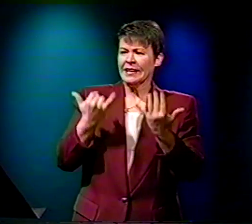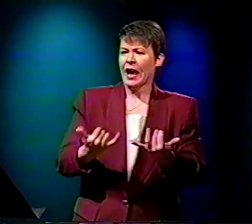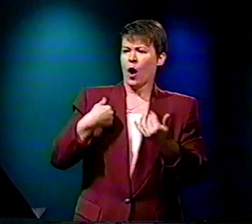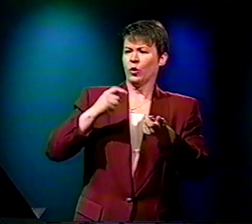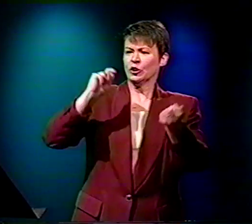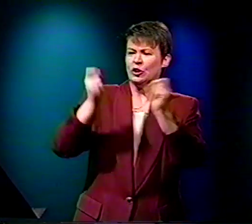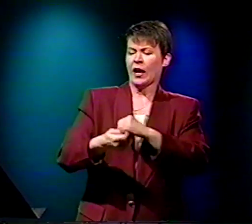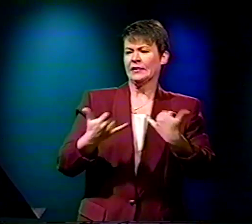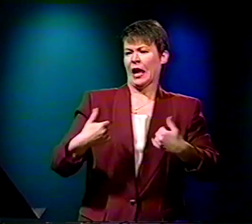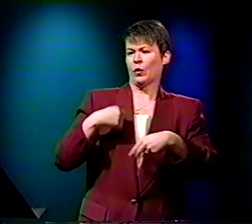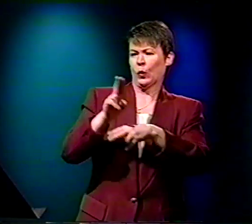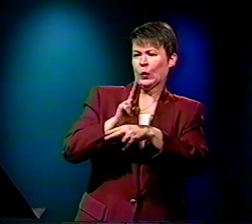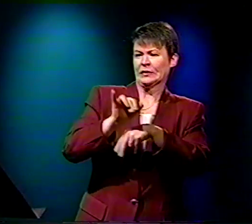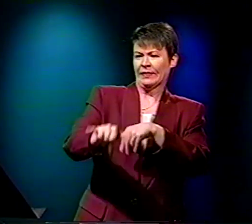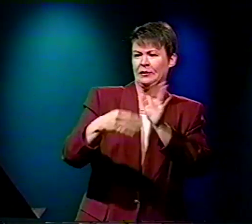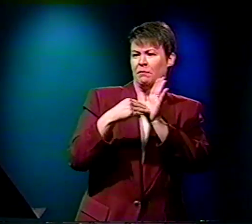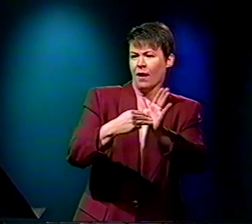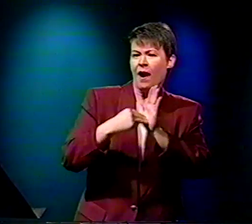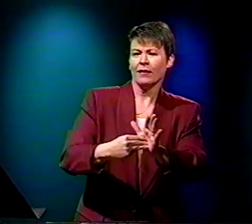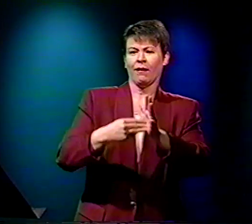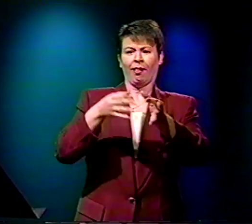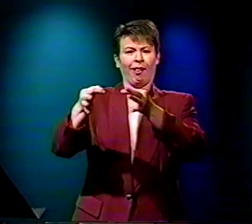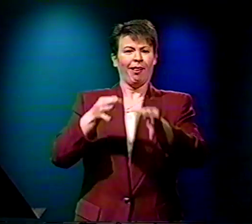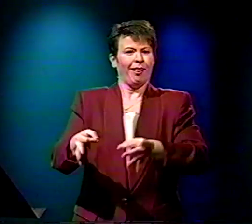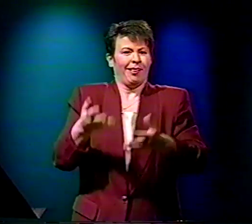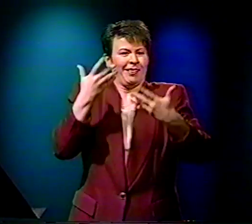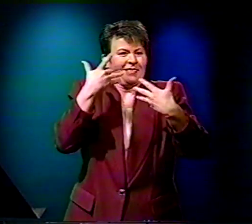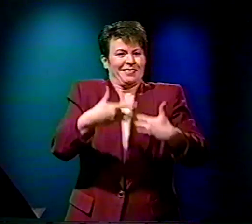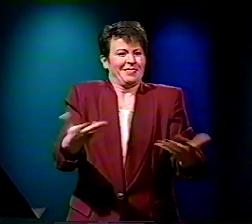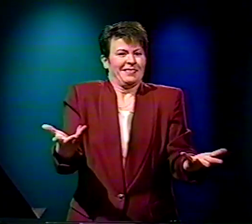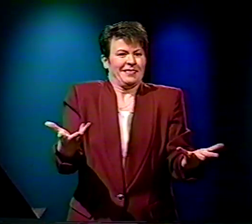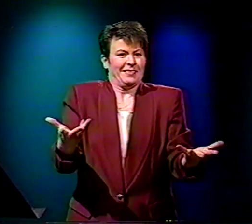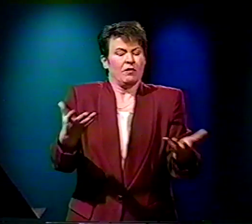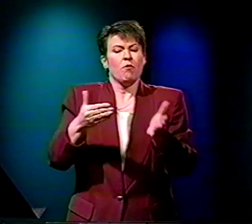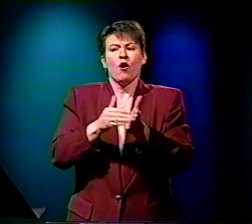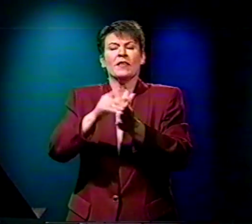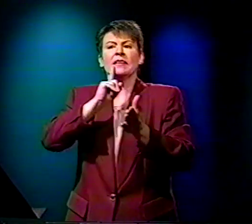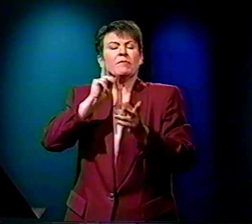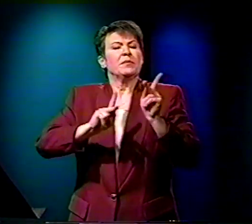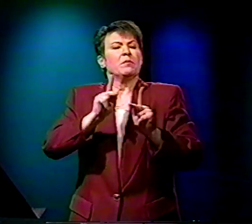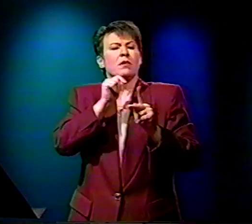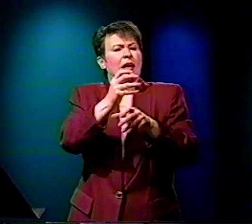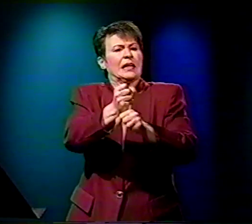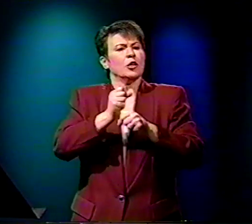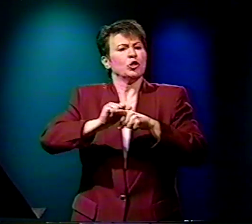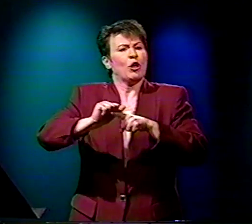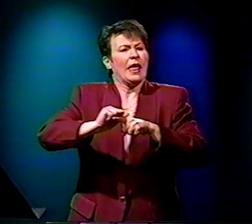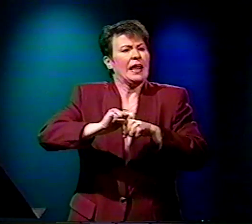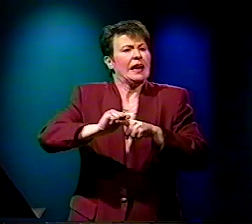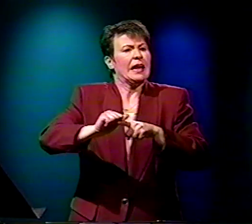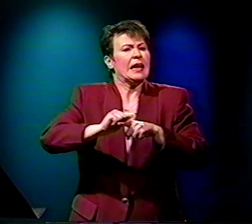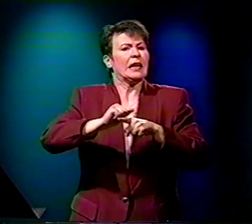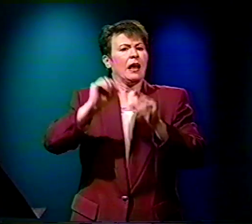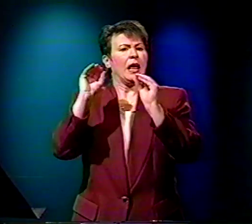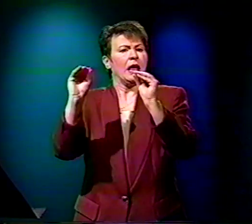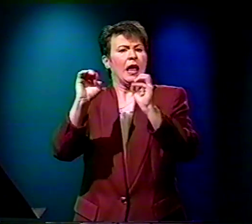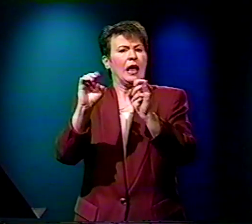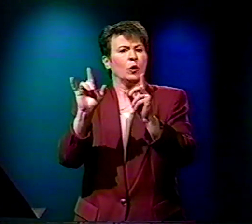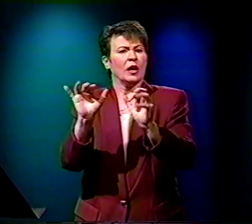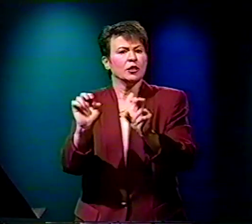place to explain. Interpreters, you know, don't go in and explain, well, now I've changed the model that I'm using, and so then therefore deaf people are not getting the training or